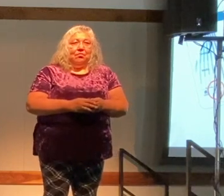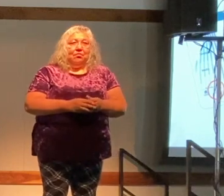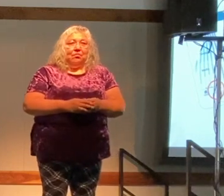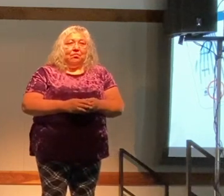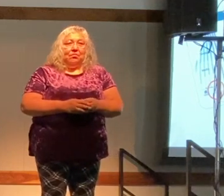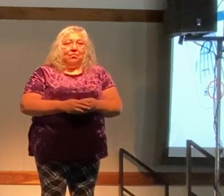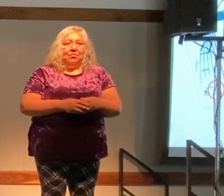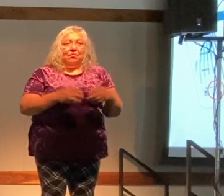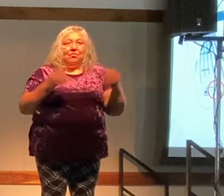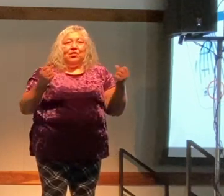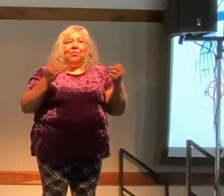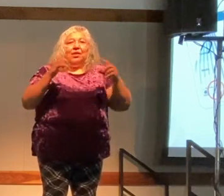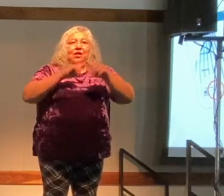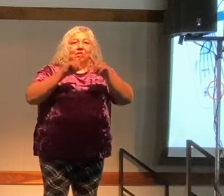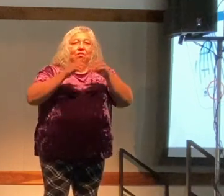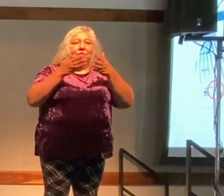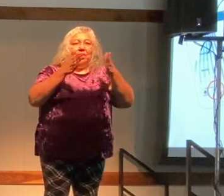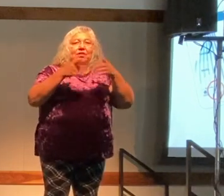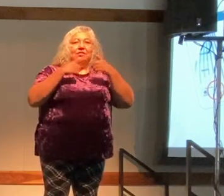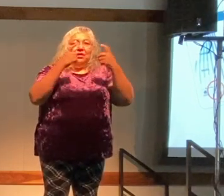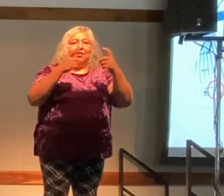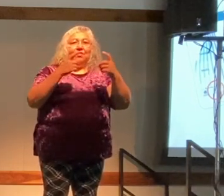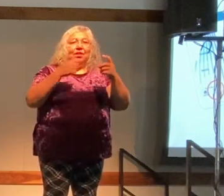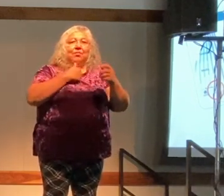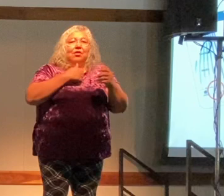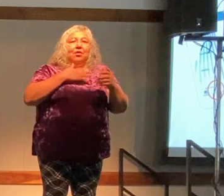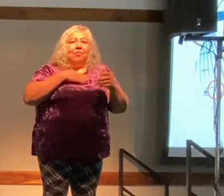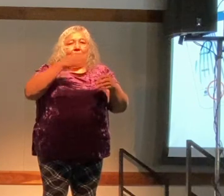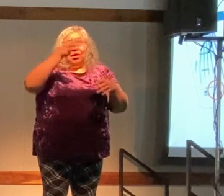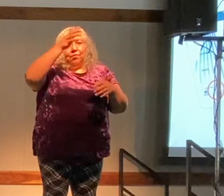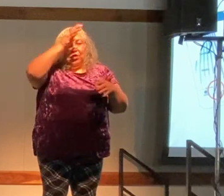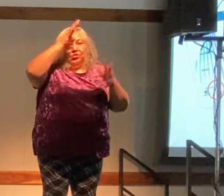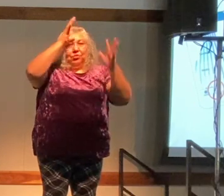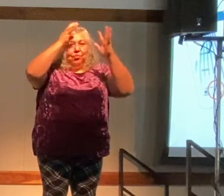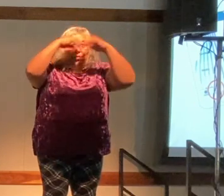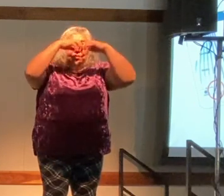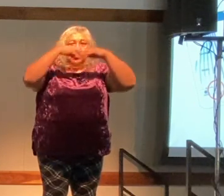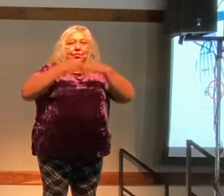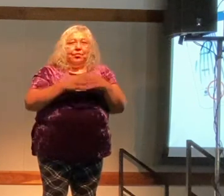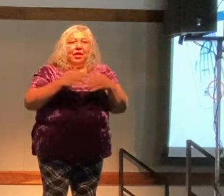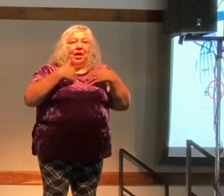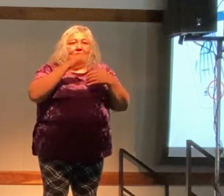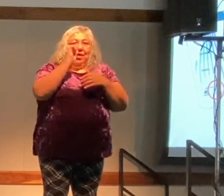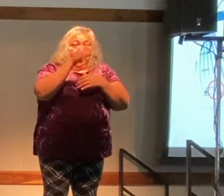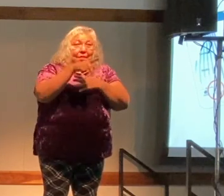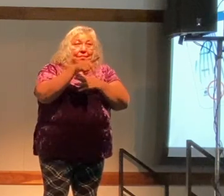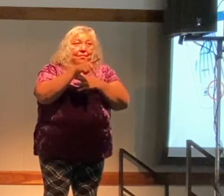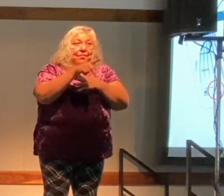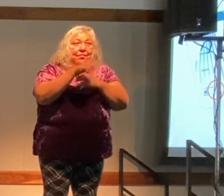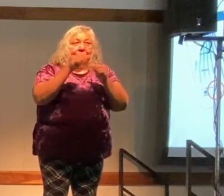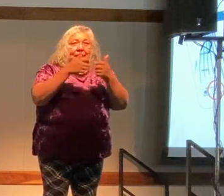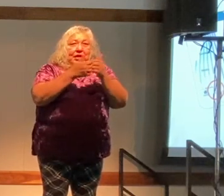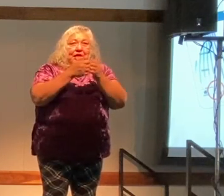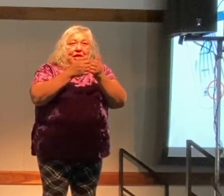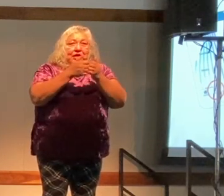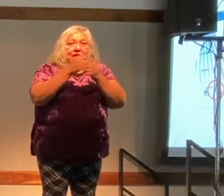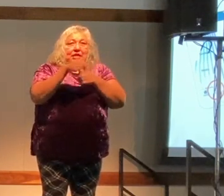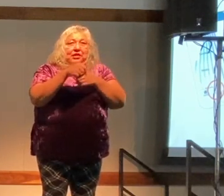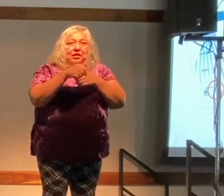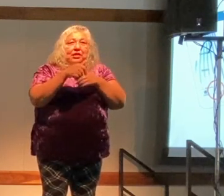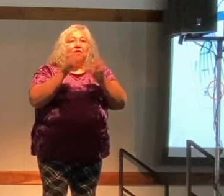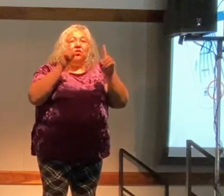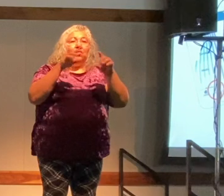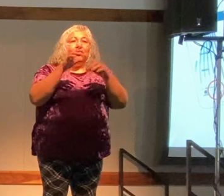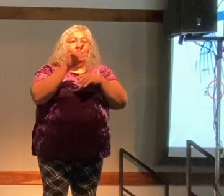there's so many different ways to give. Sorry, my brain just shut down on me. You got the app. You can text it. You can go to the